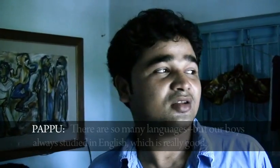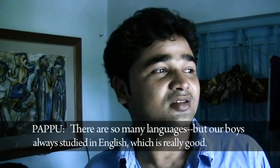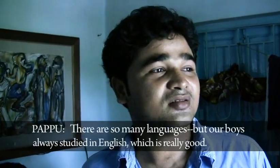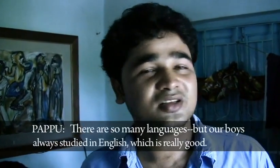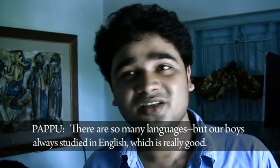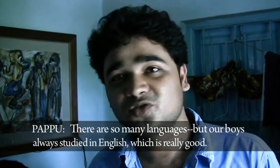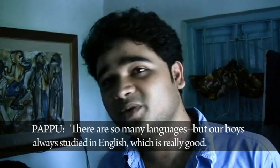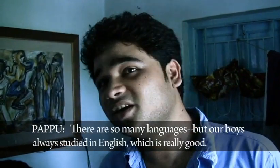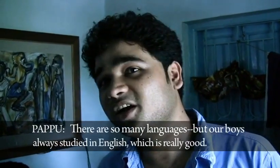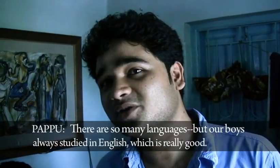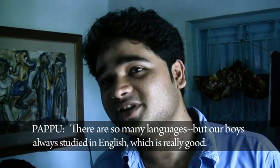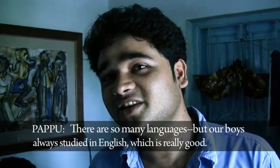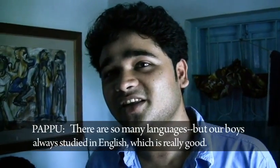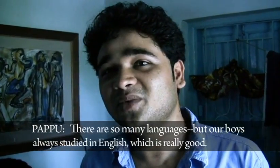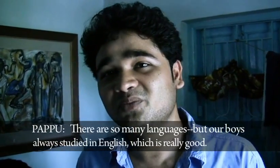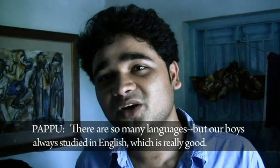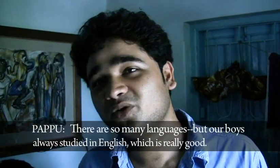there is so many languages, Hindi, Bengalis.